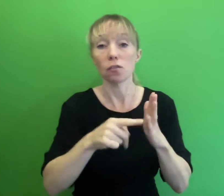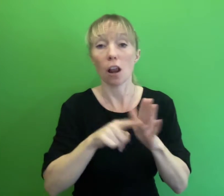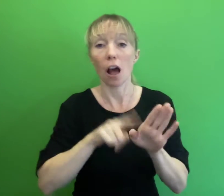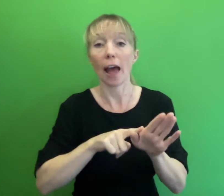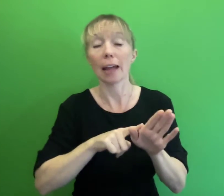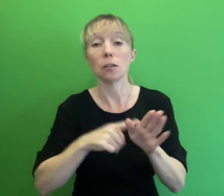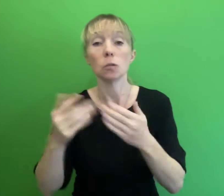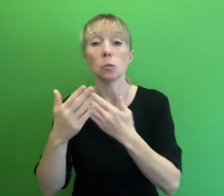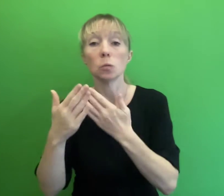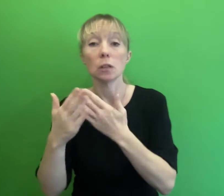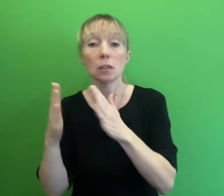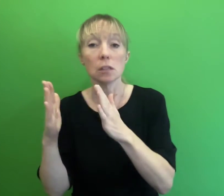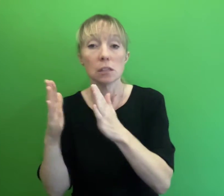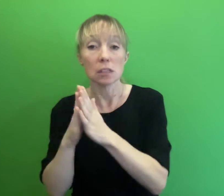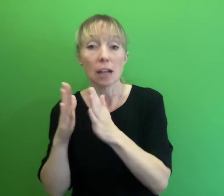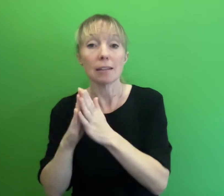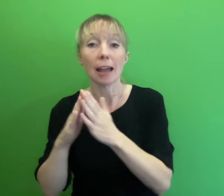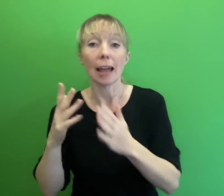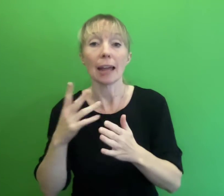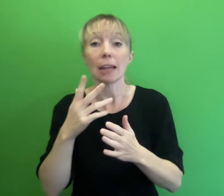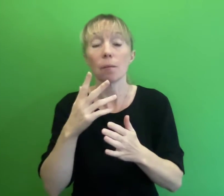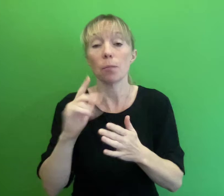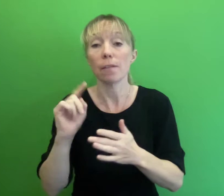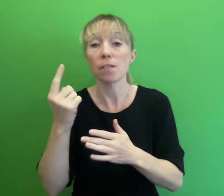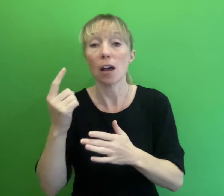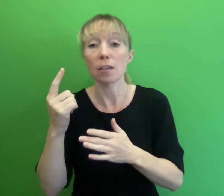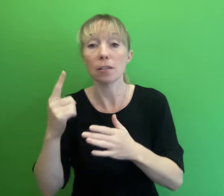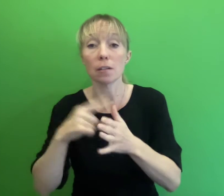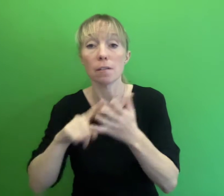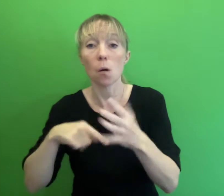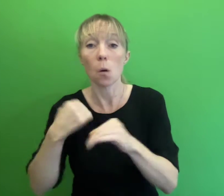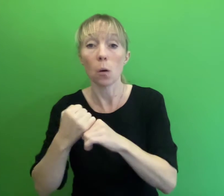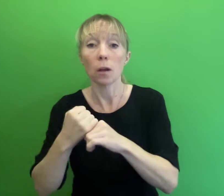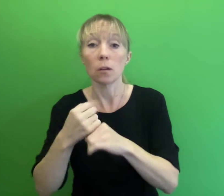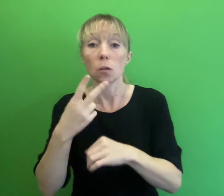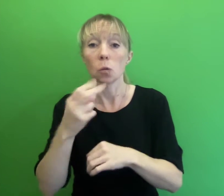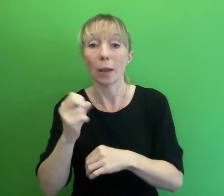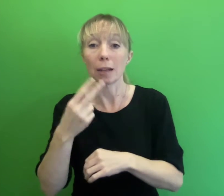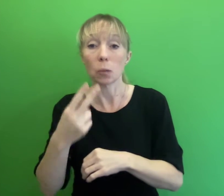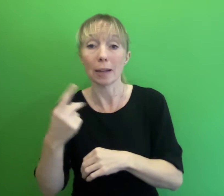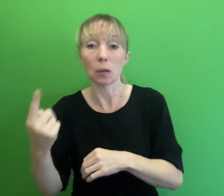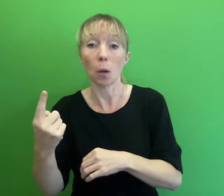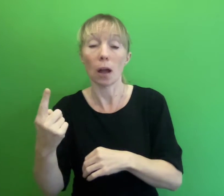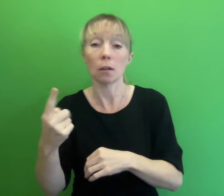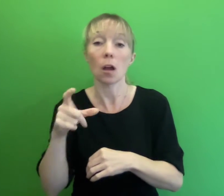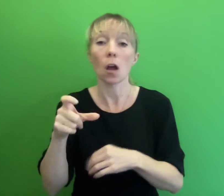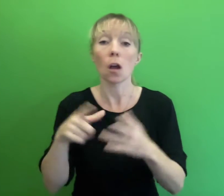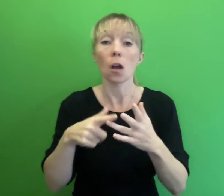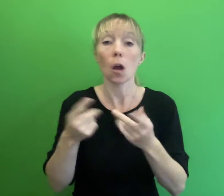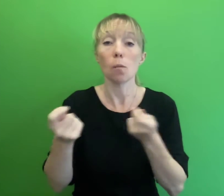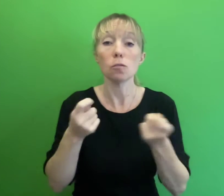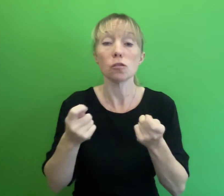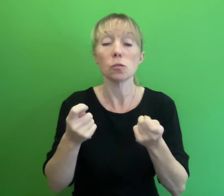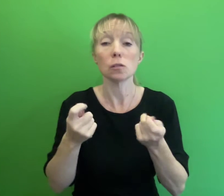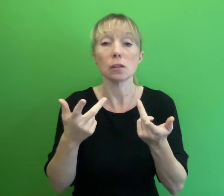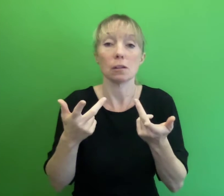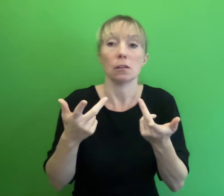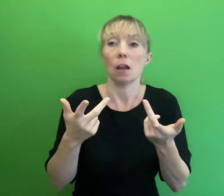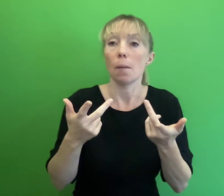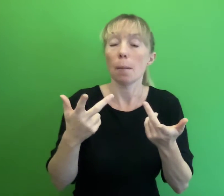August 2021, and was co-produced and managed by CRIPtic Arts and Spread the Word. It aimed to